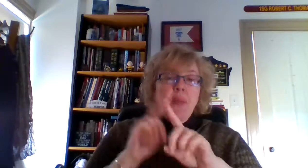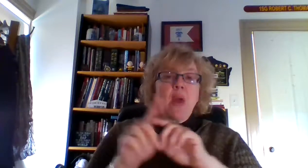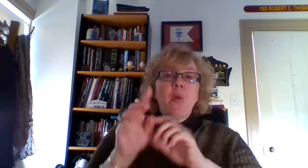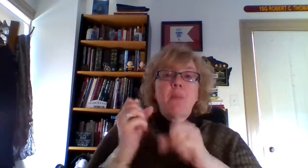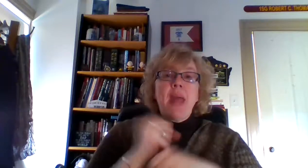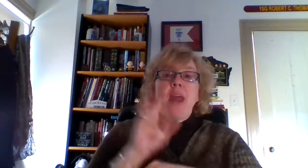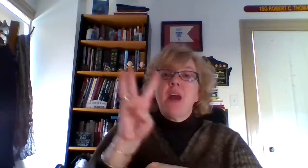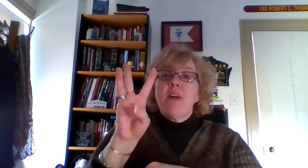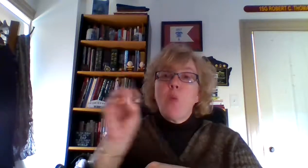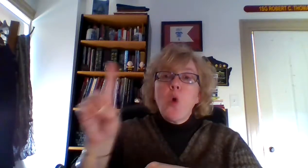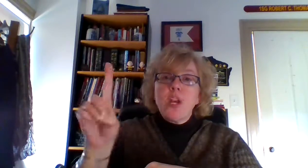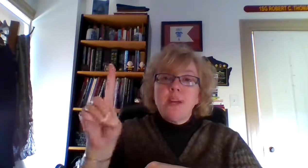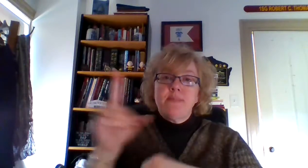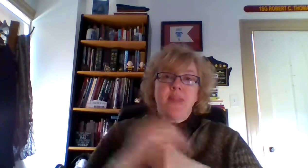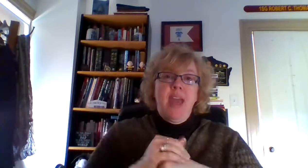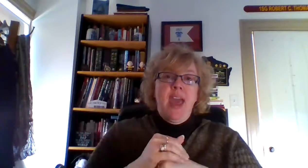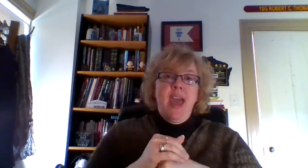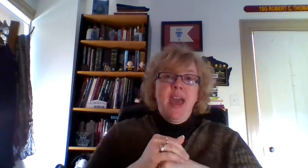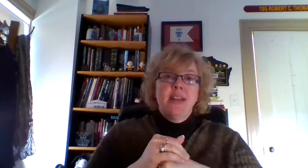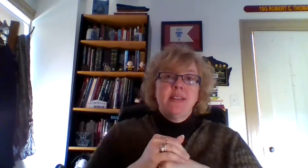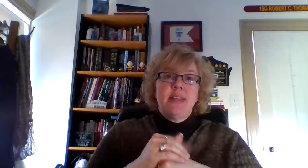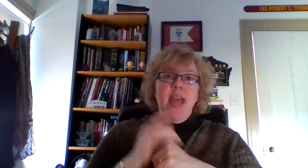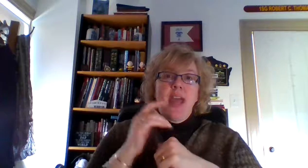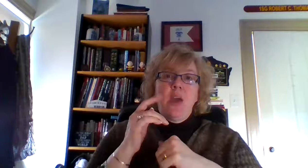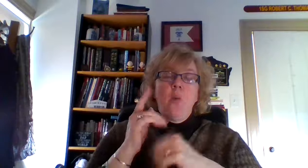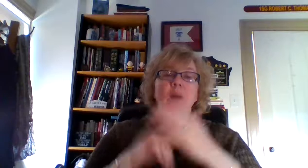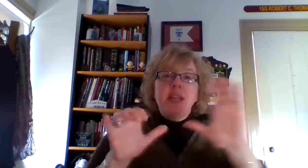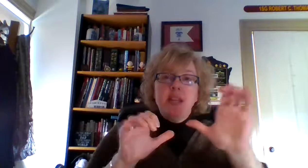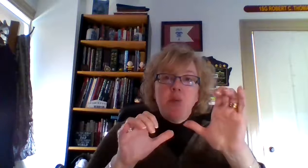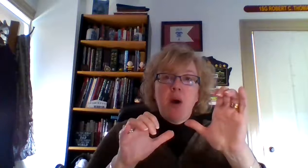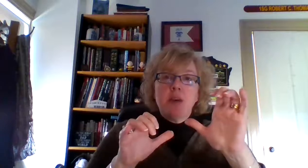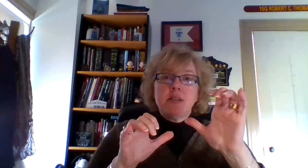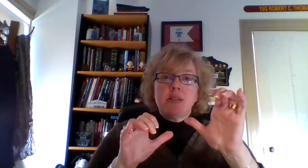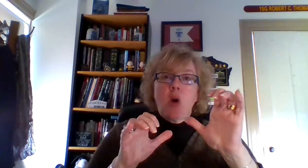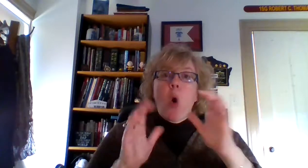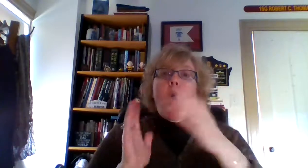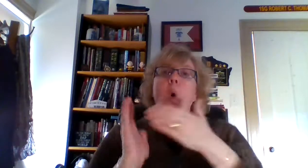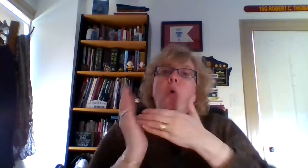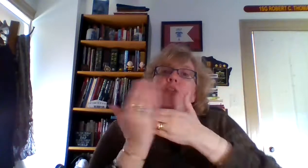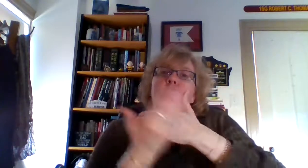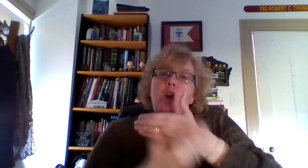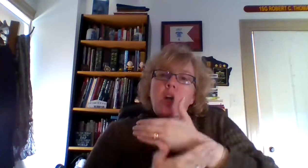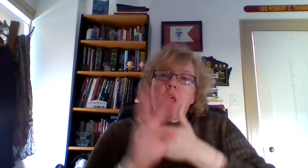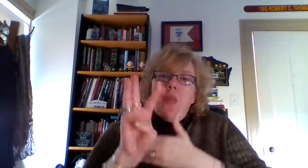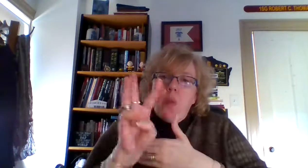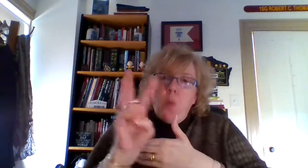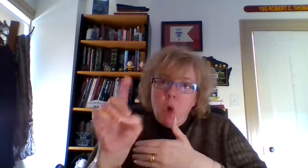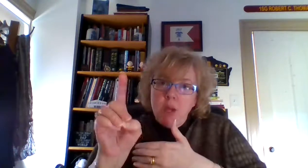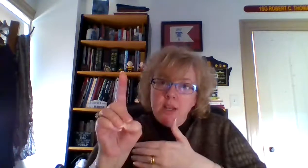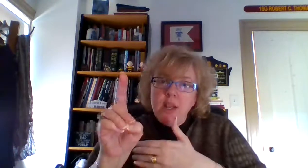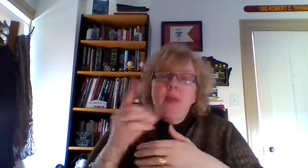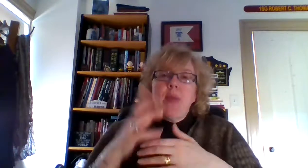they were made of wood. And what they did was, over the wood, they